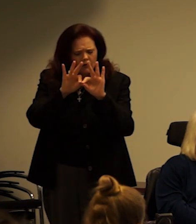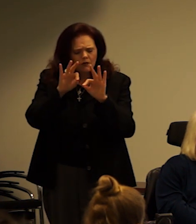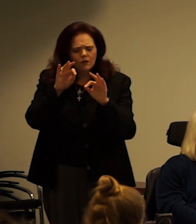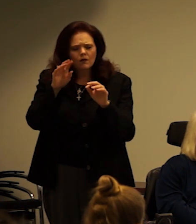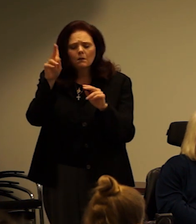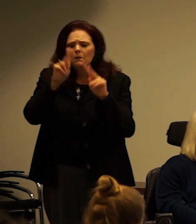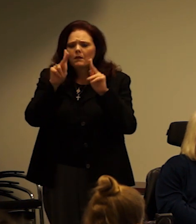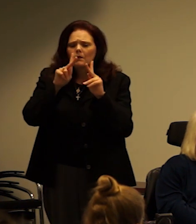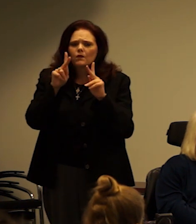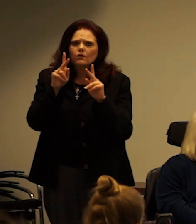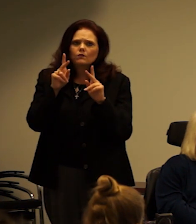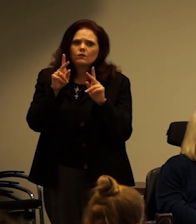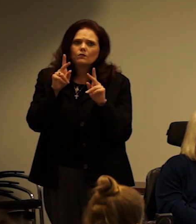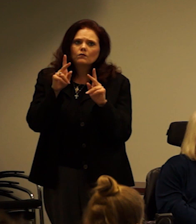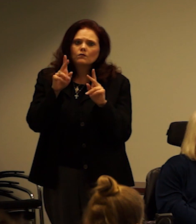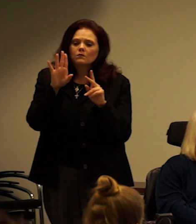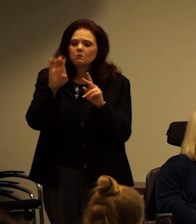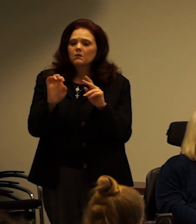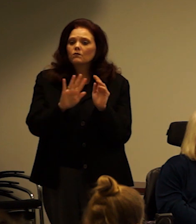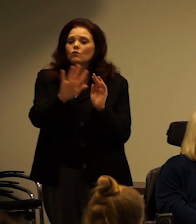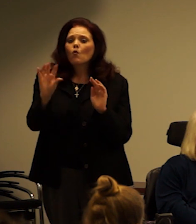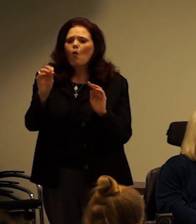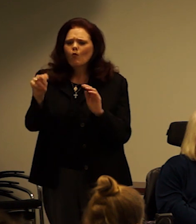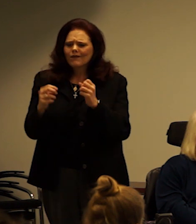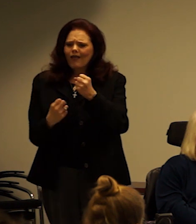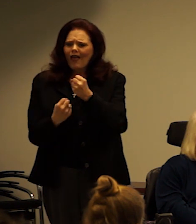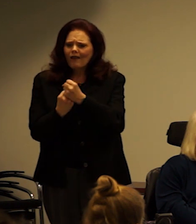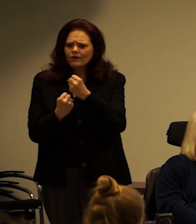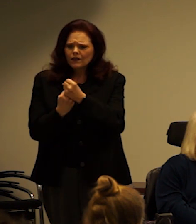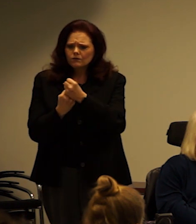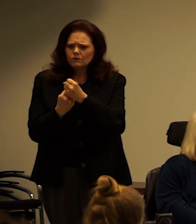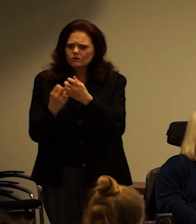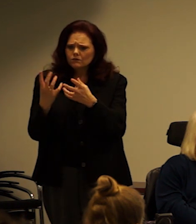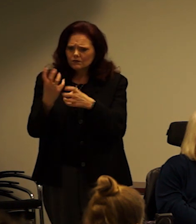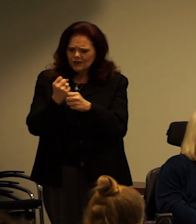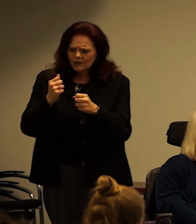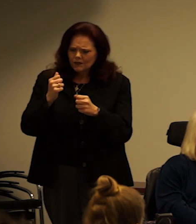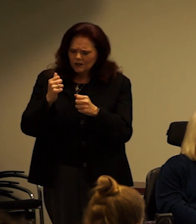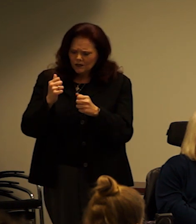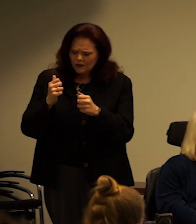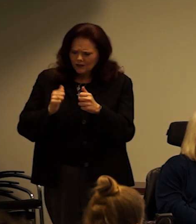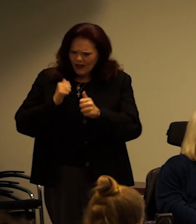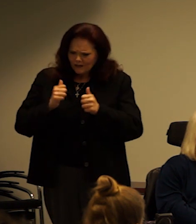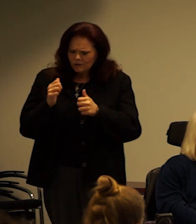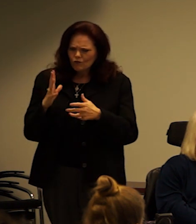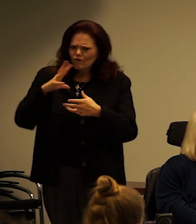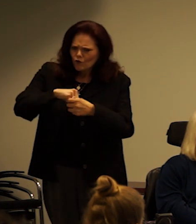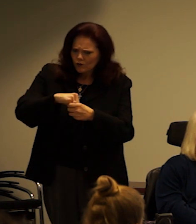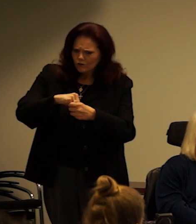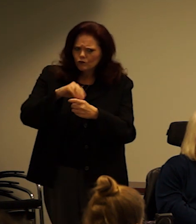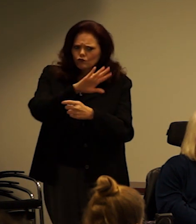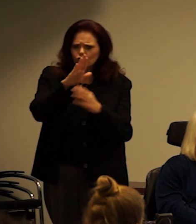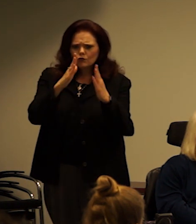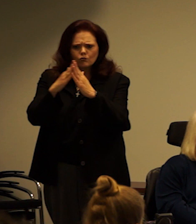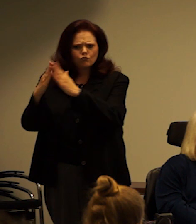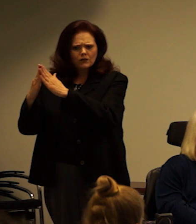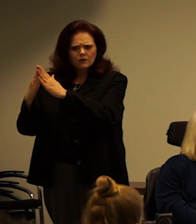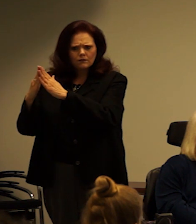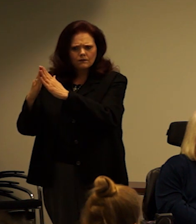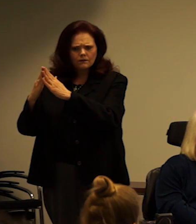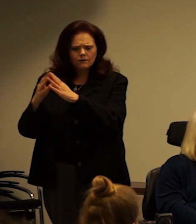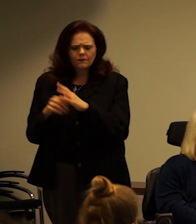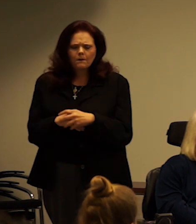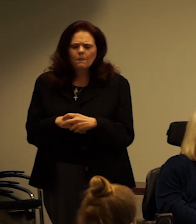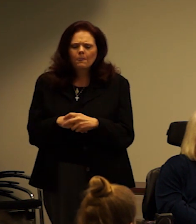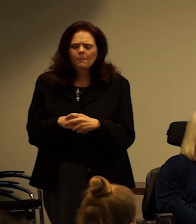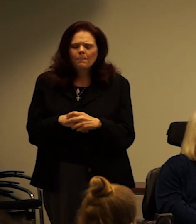of people being their own advocate and becoming actively involved in their communities.